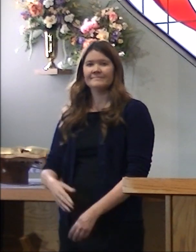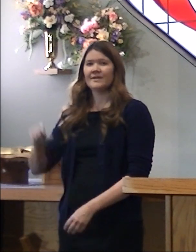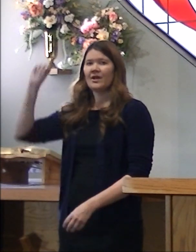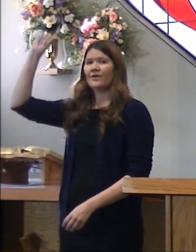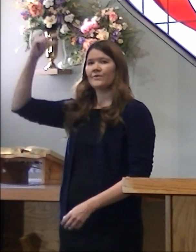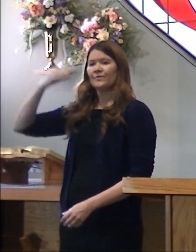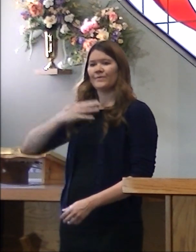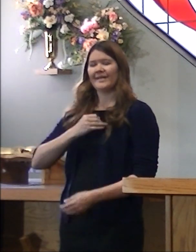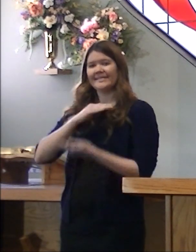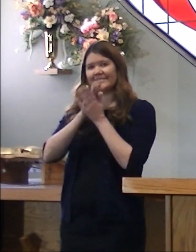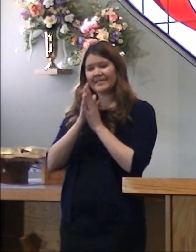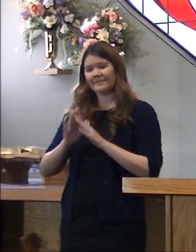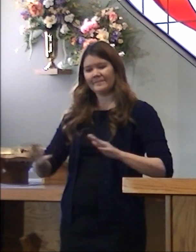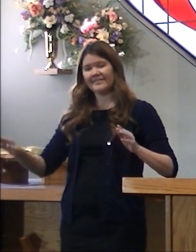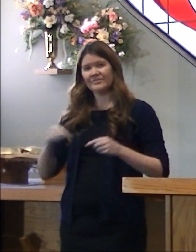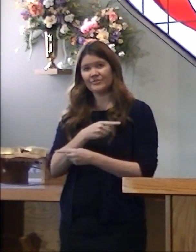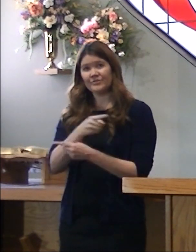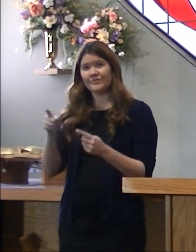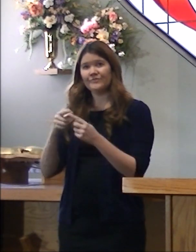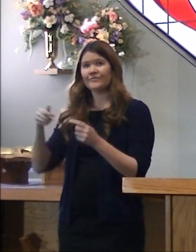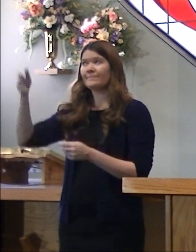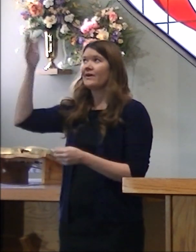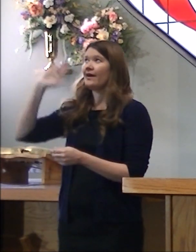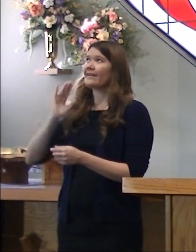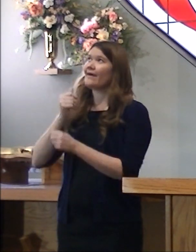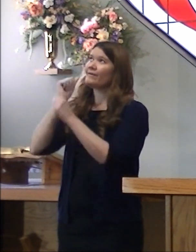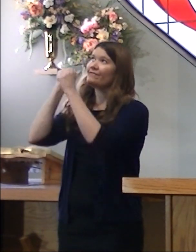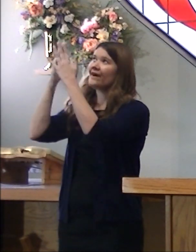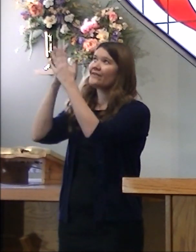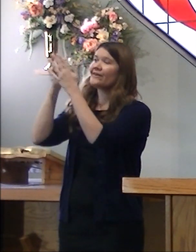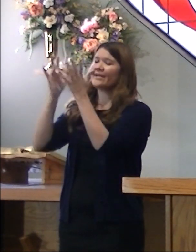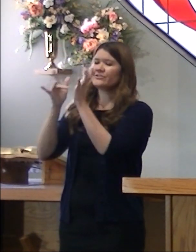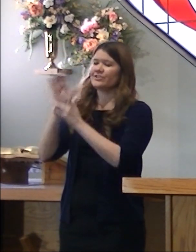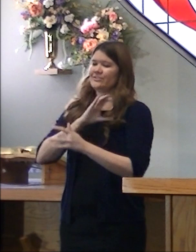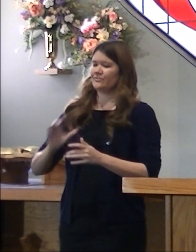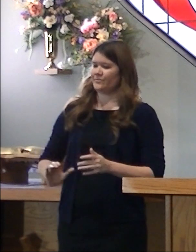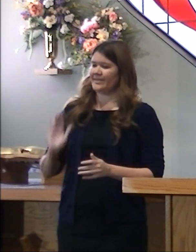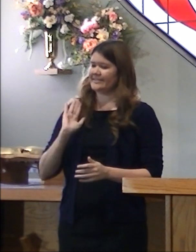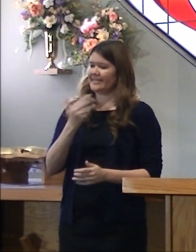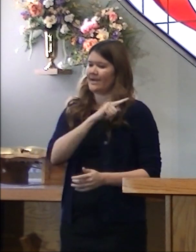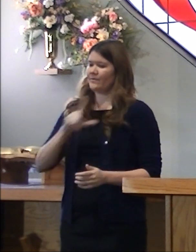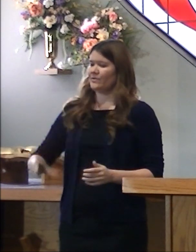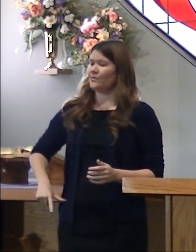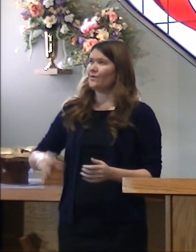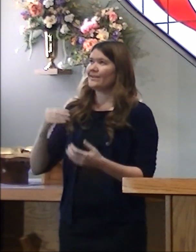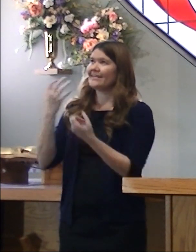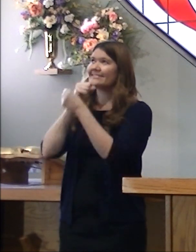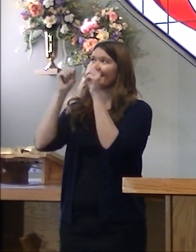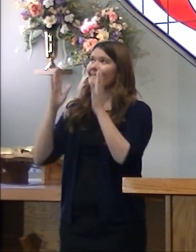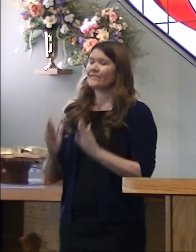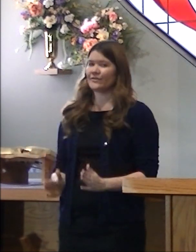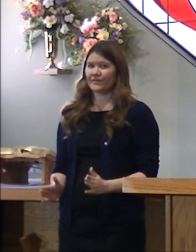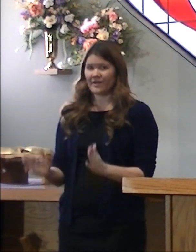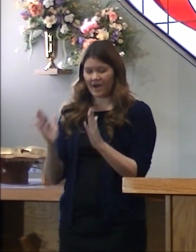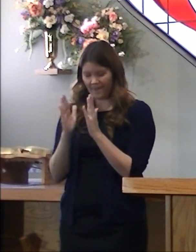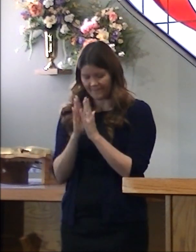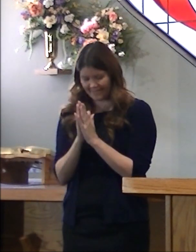Grace and peace to you from God our Father and from Jesus Christ, our Lord and Savior.